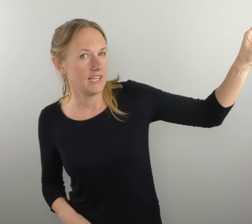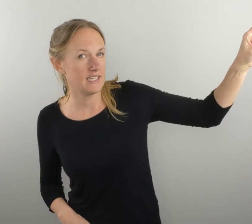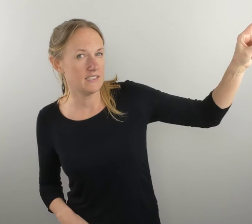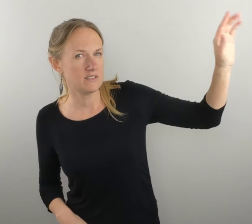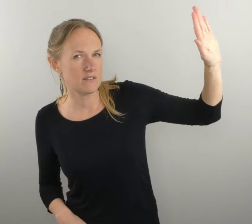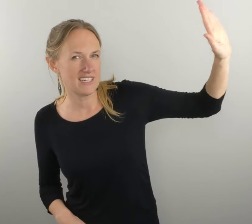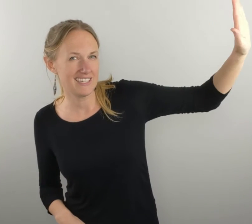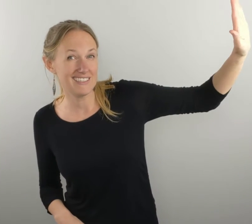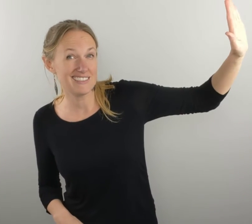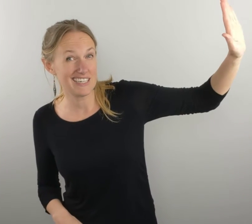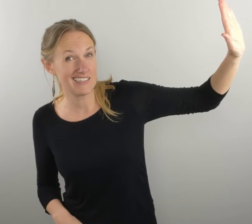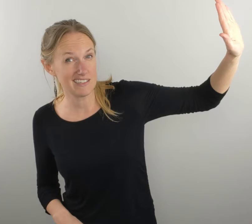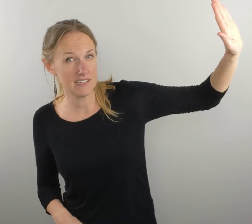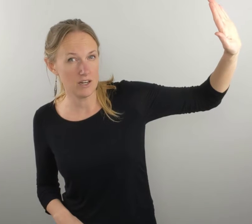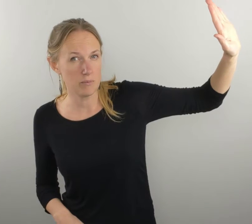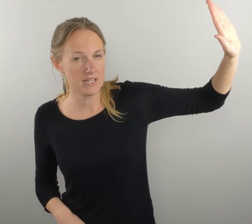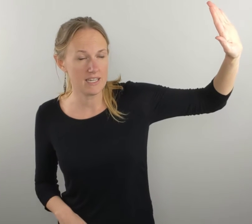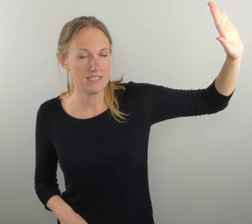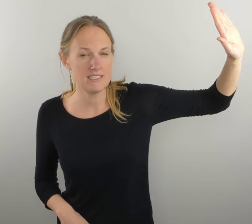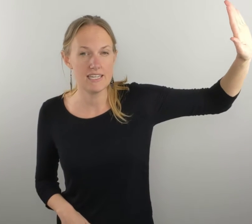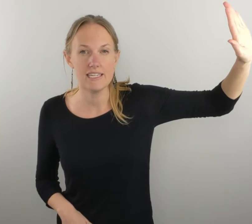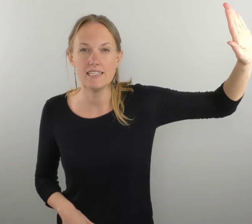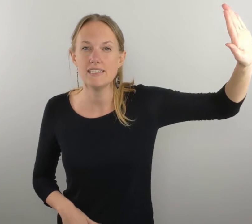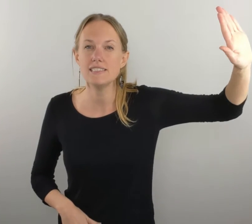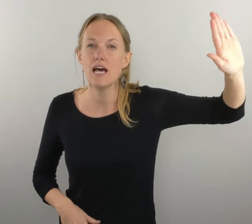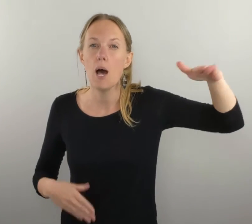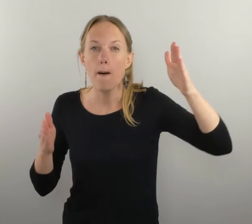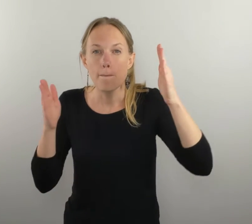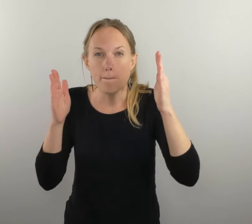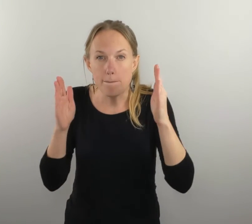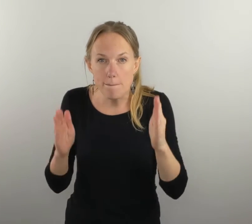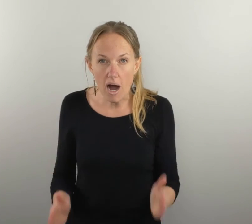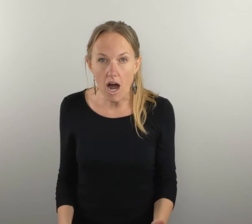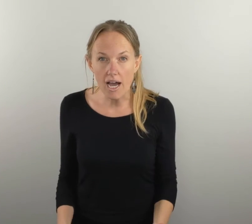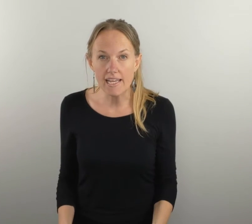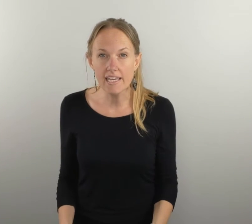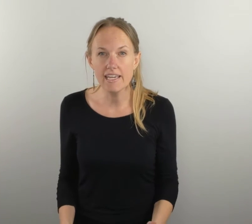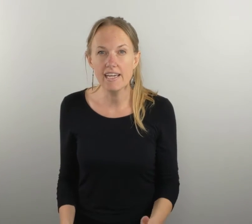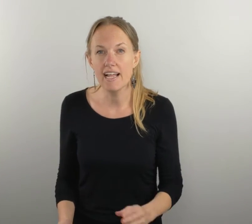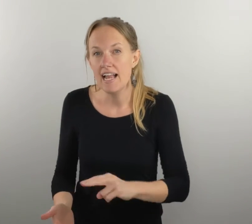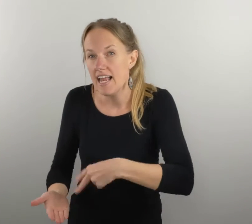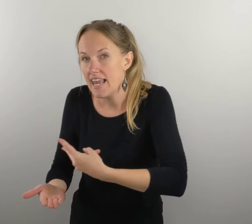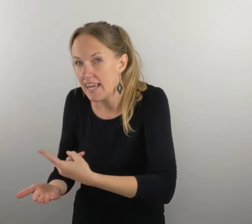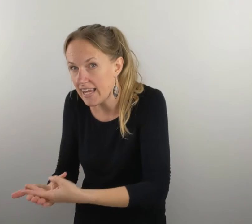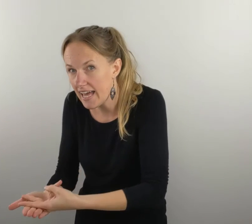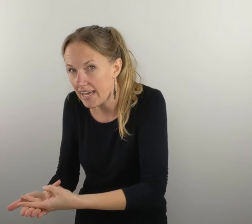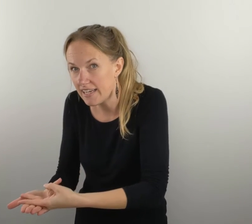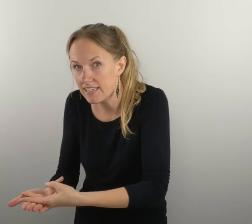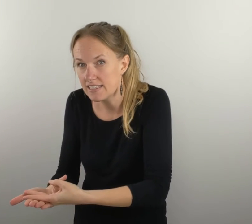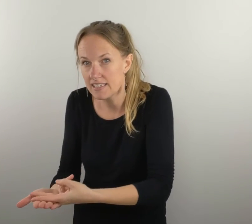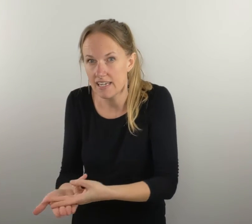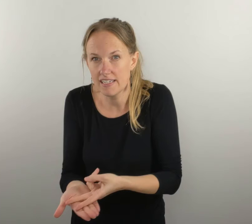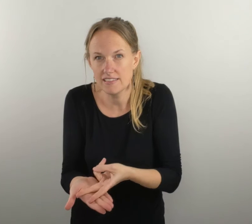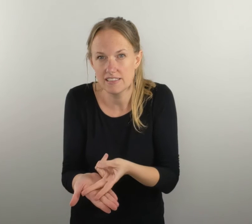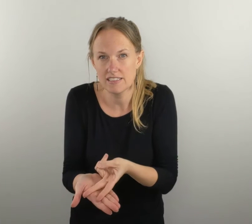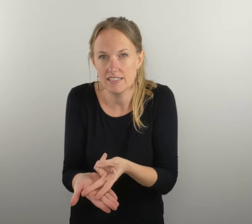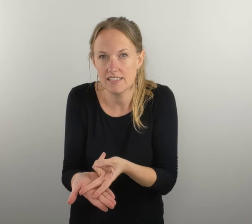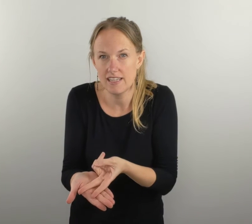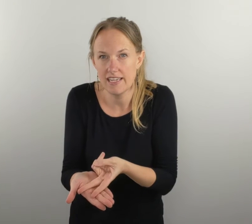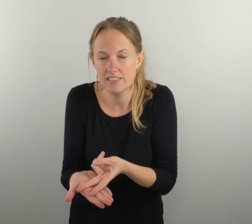His technically, open hand, his body lay. Okay, so you're just gonna lay to